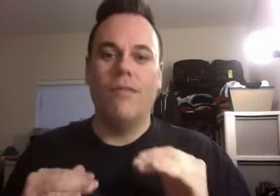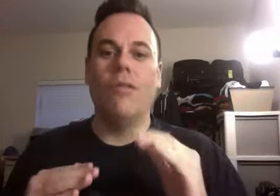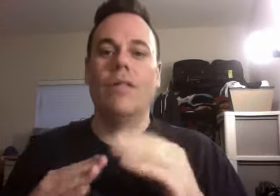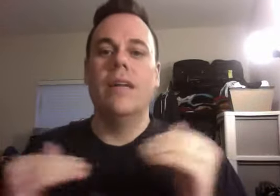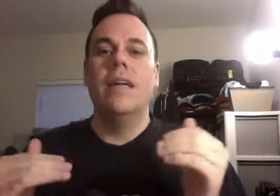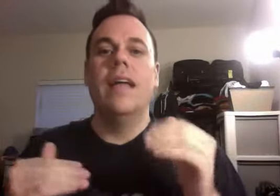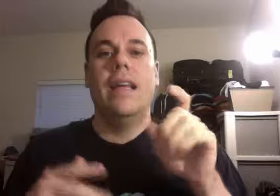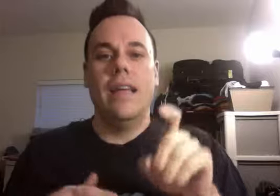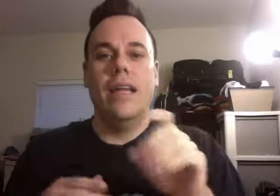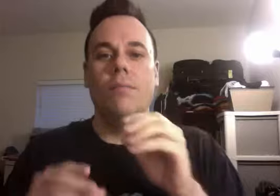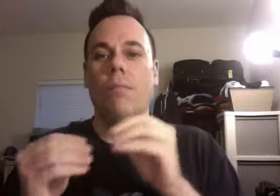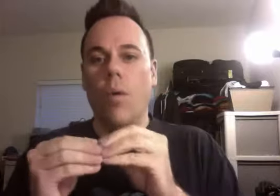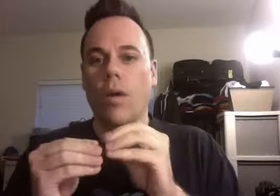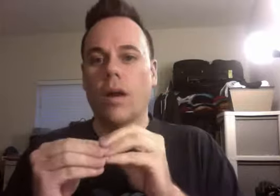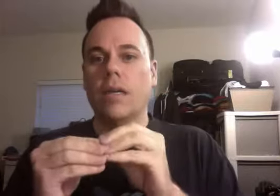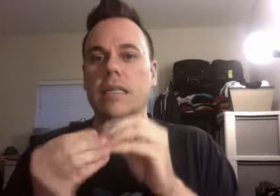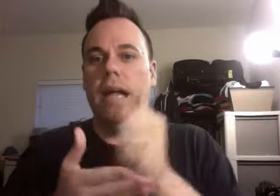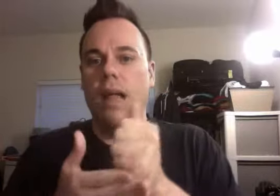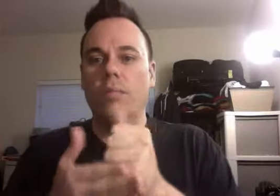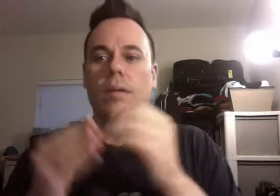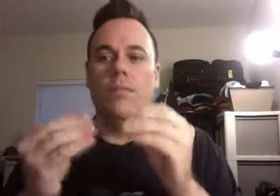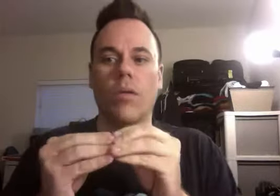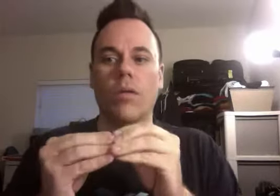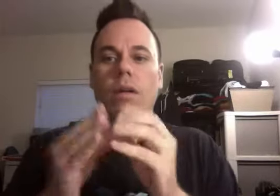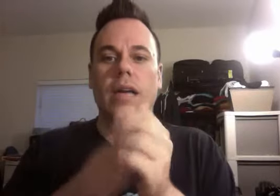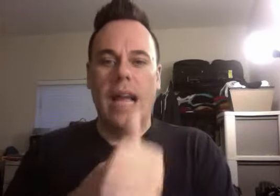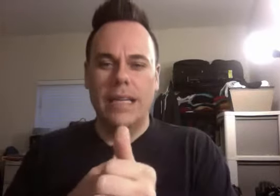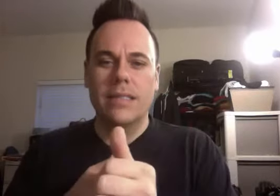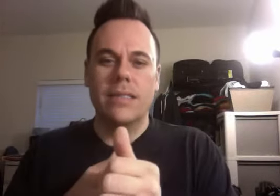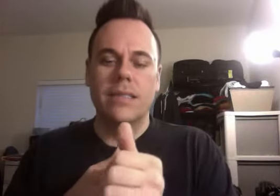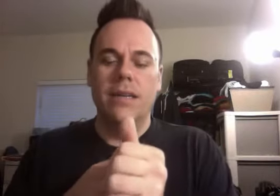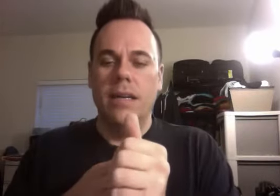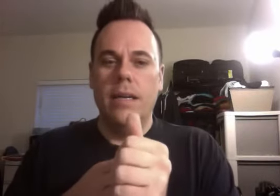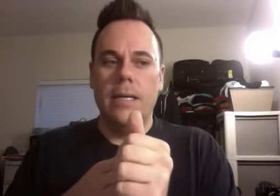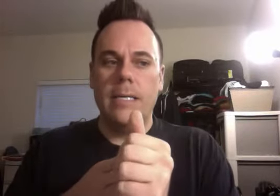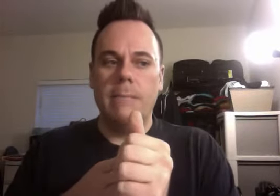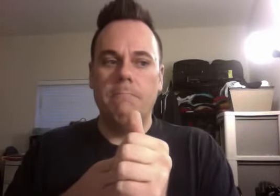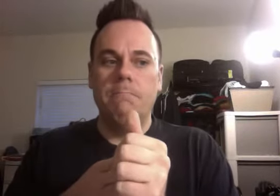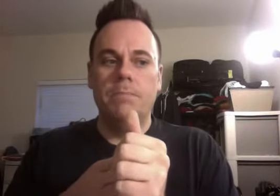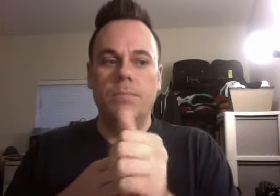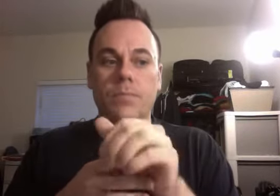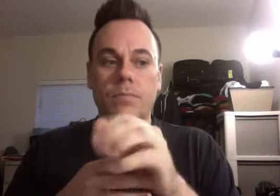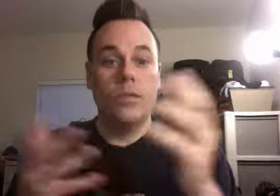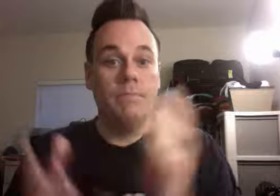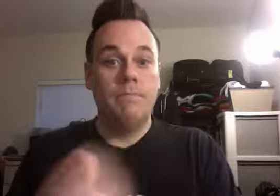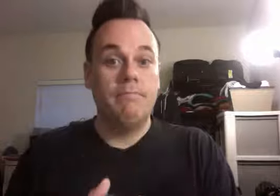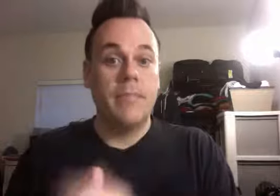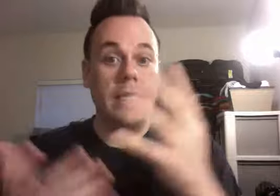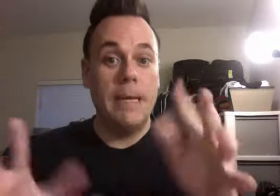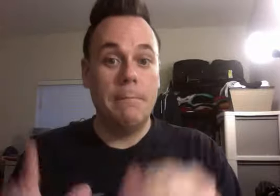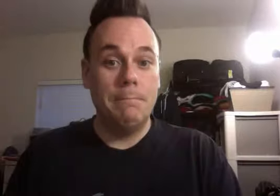level and need more help and more guidance. Um, so that's it.